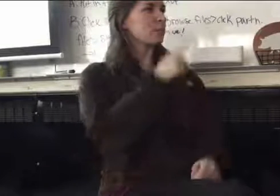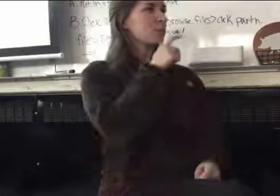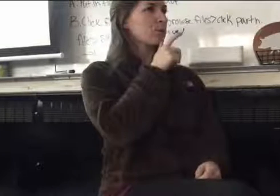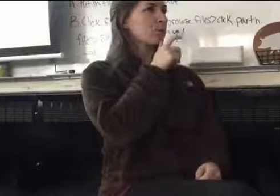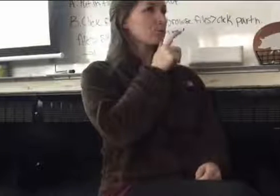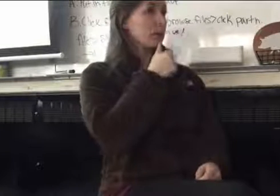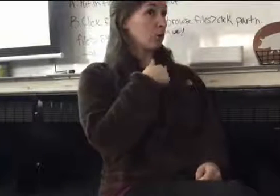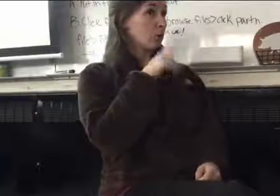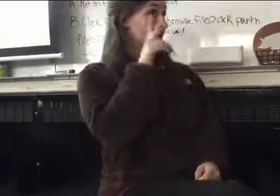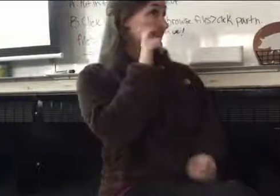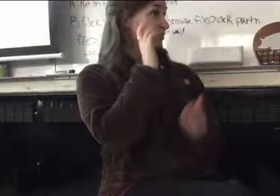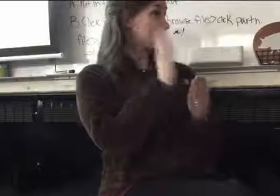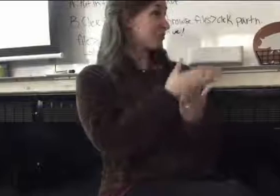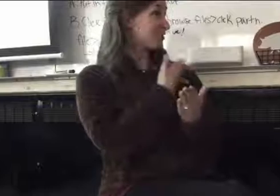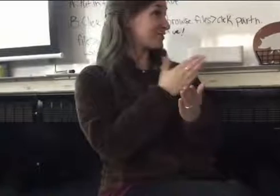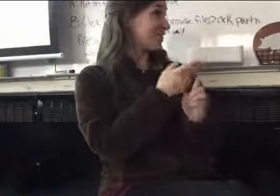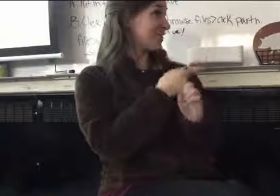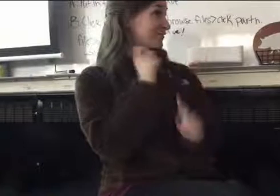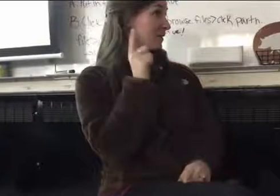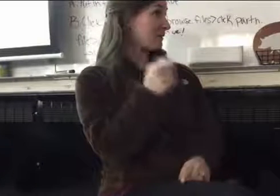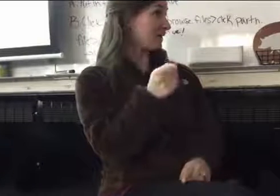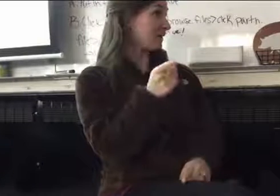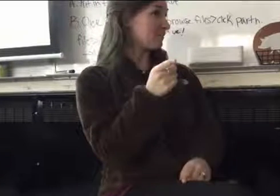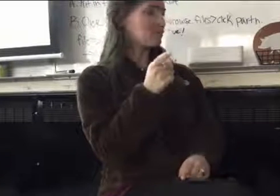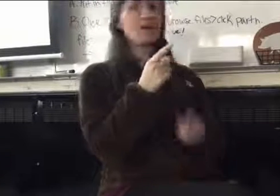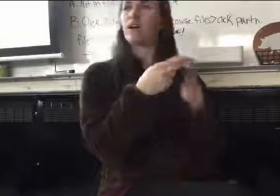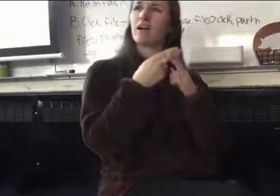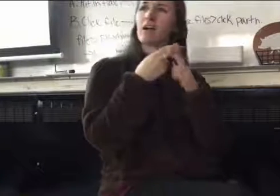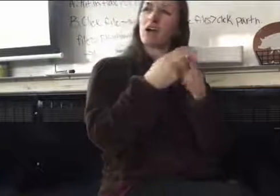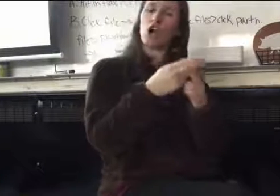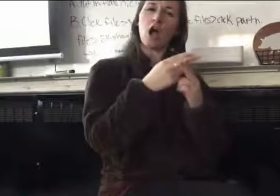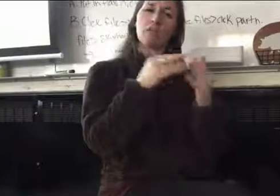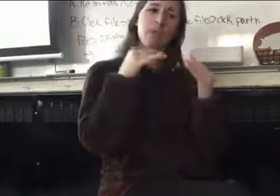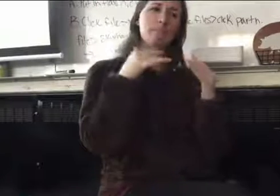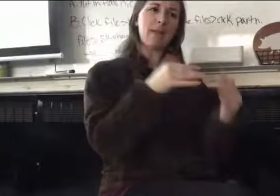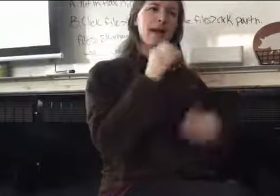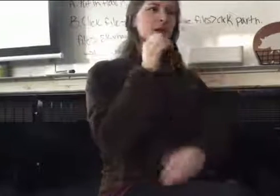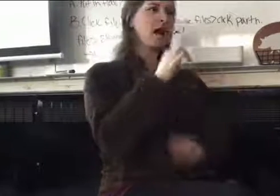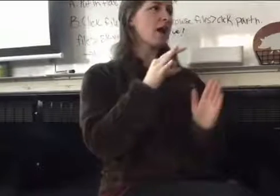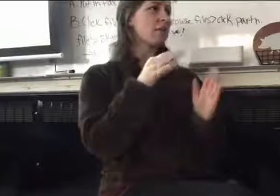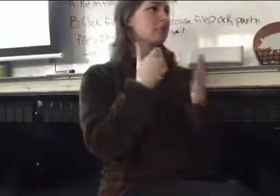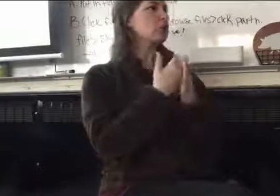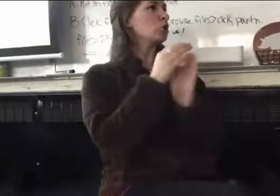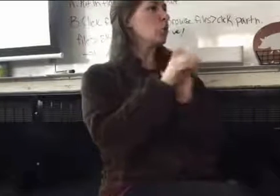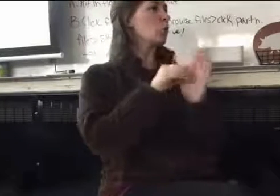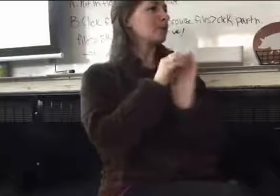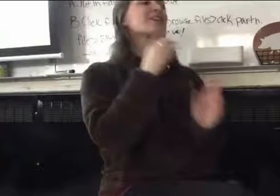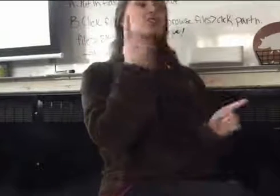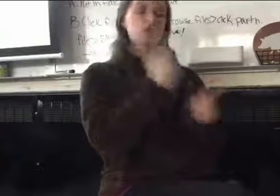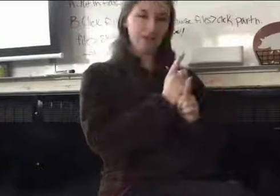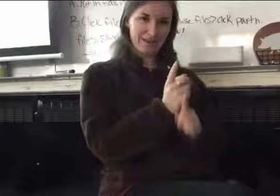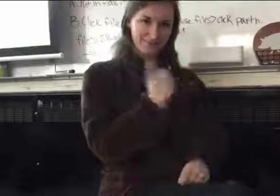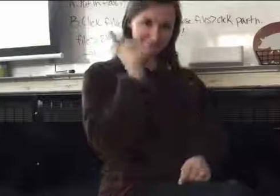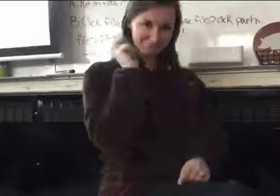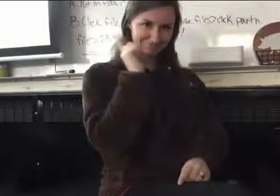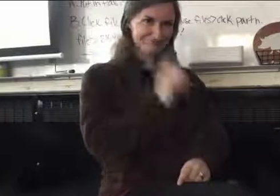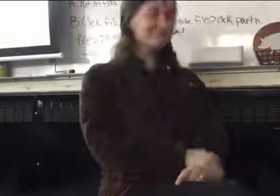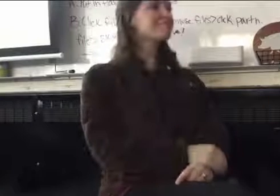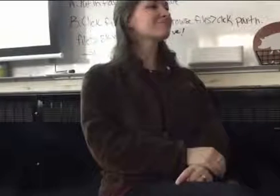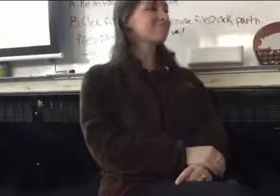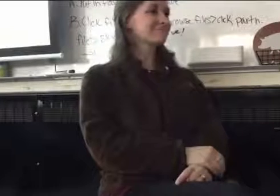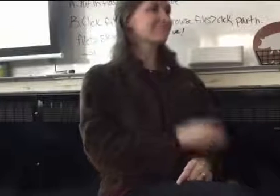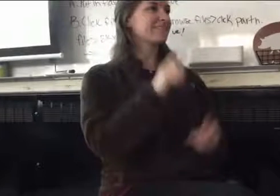We listened to a song by him. You wrote a song called The Battle of New Orleans. Yes, it's also on here, the Battle of New Orleans.